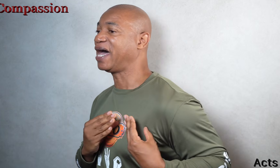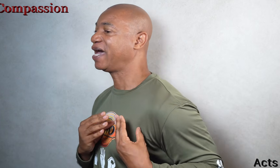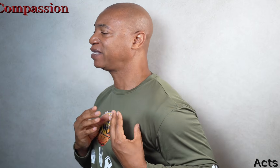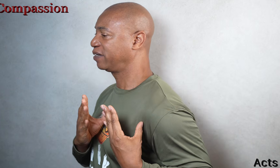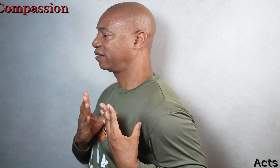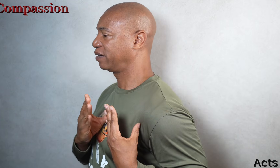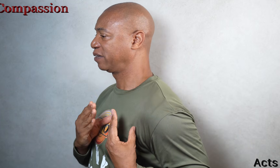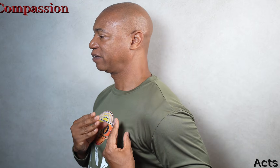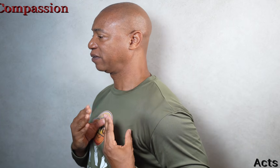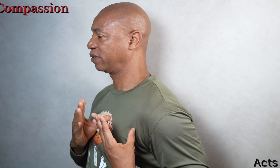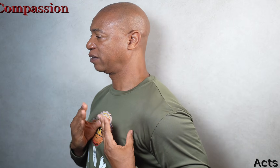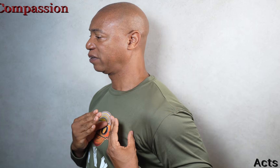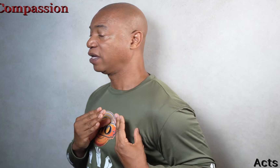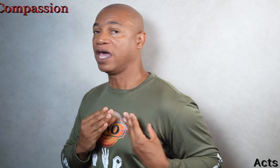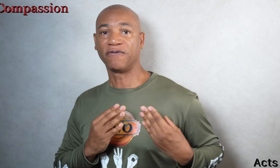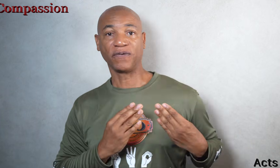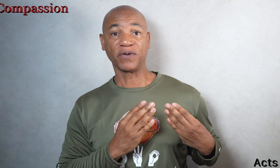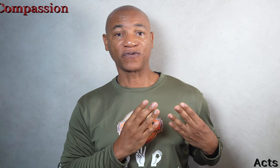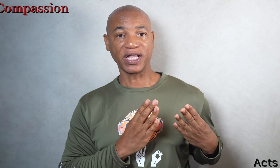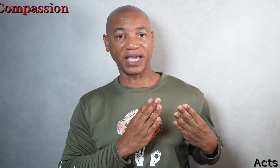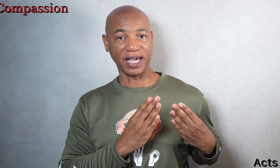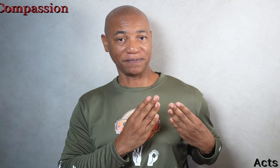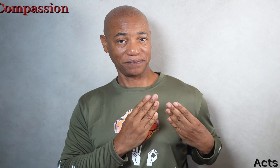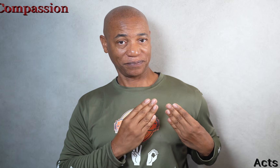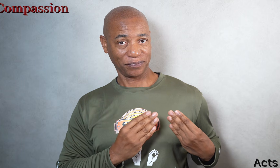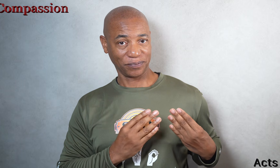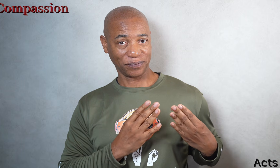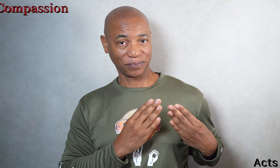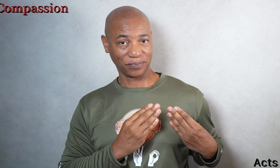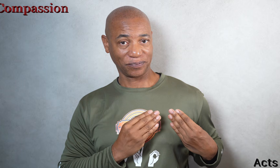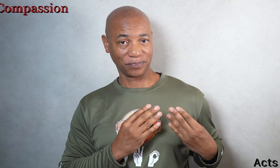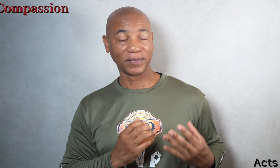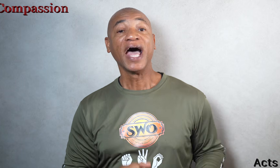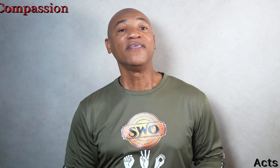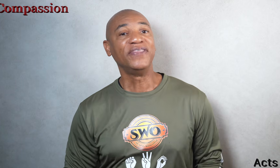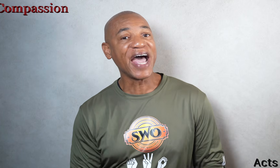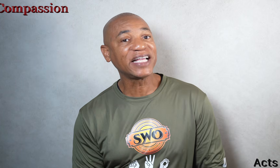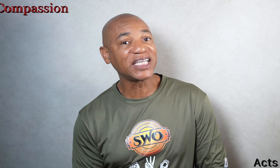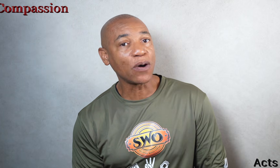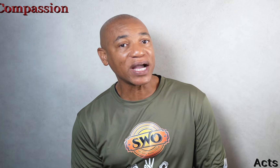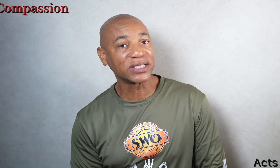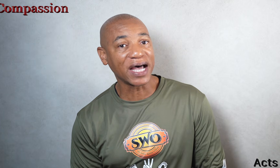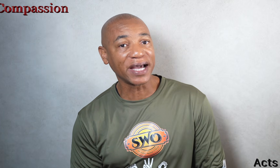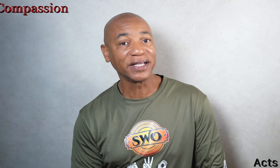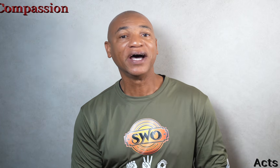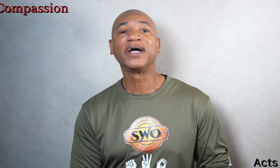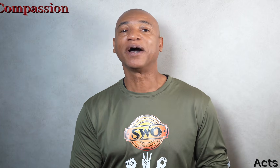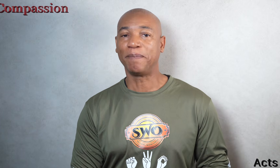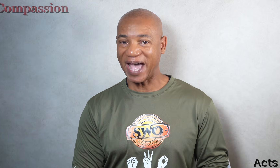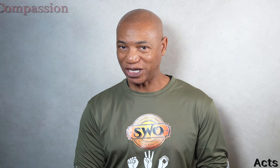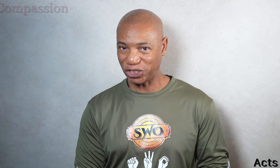side and from the front again. That is how I sign compassion.